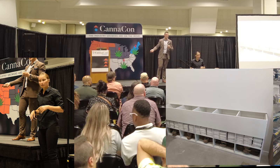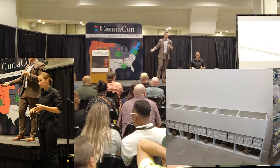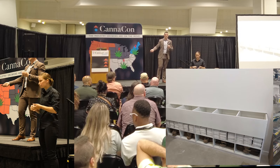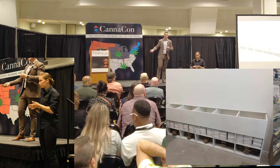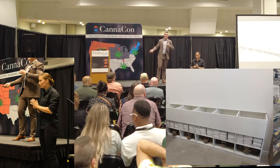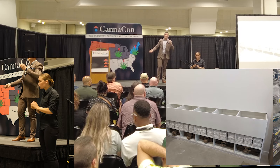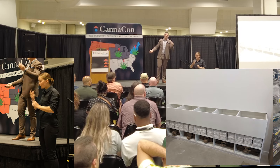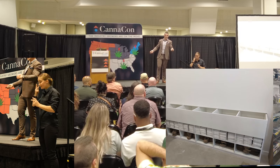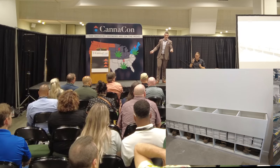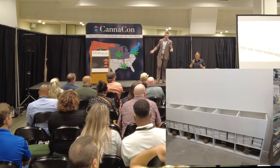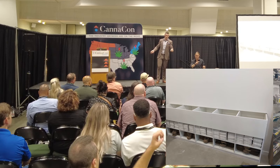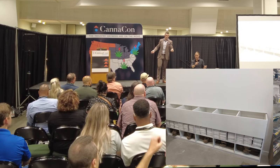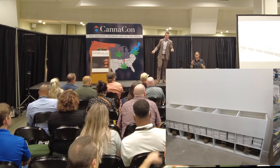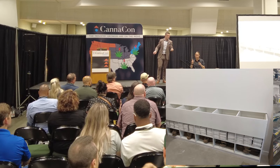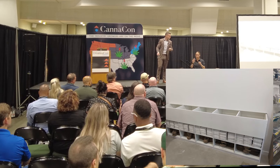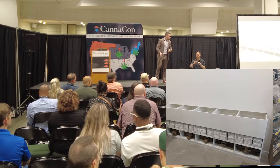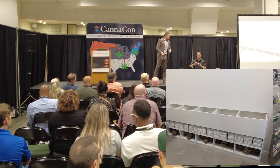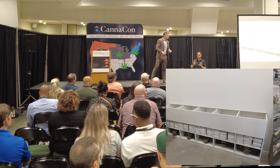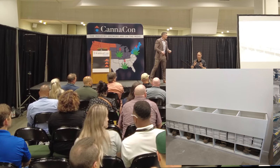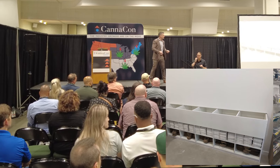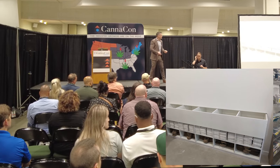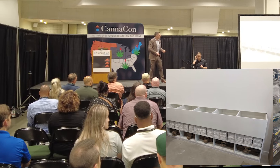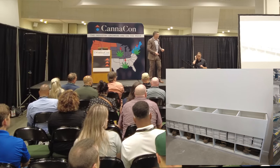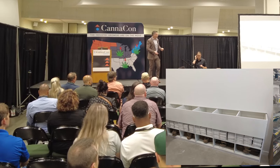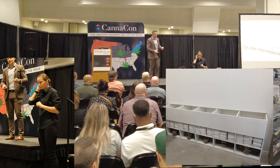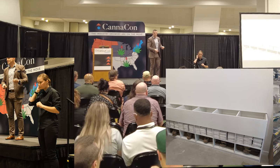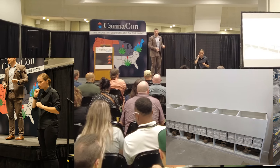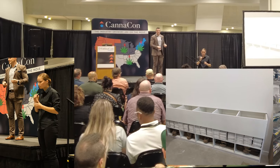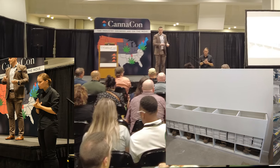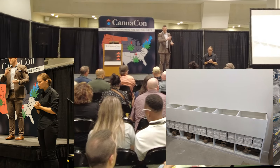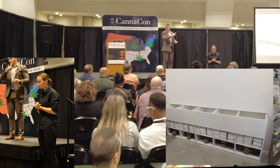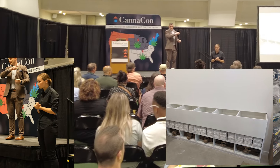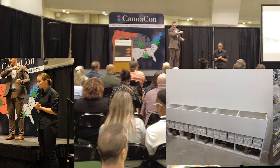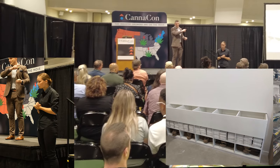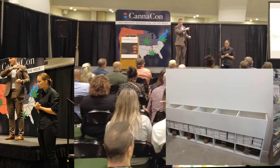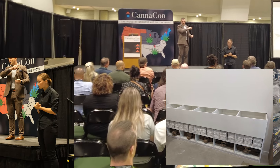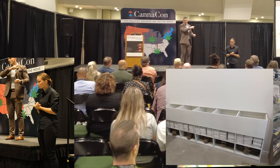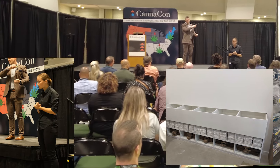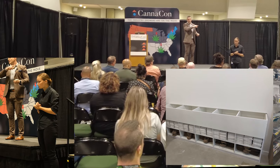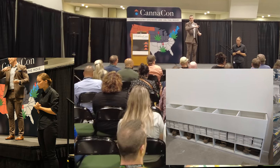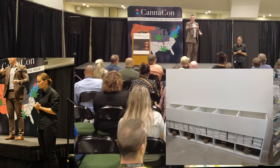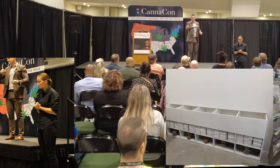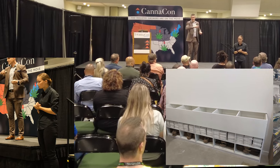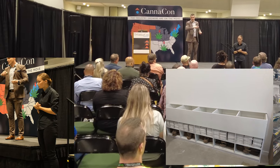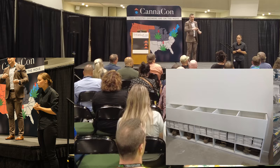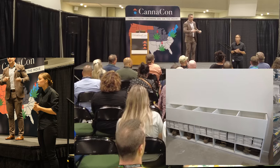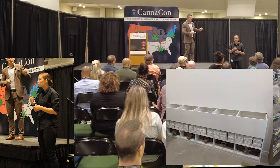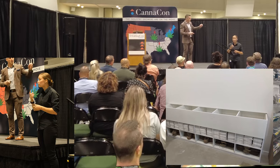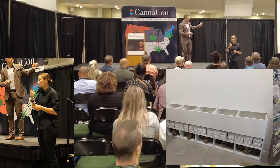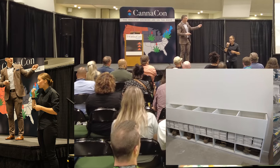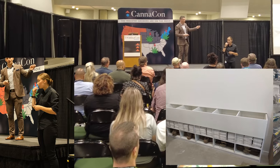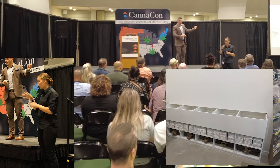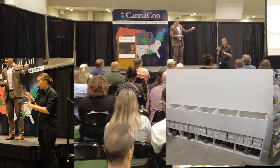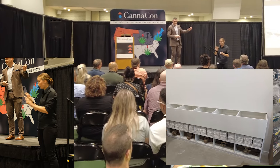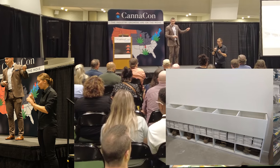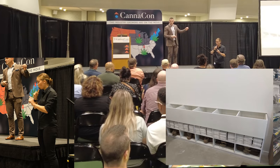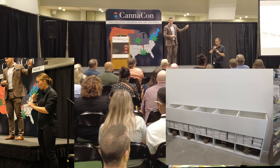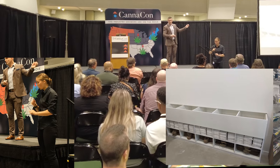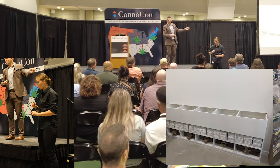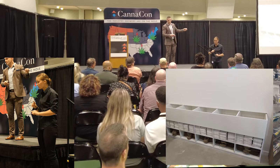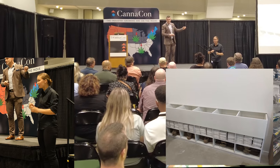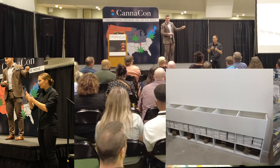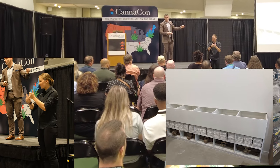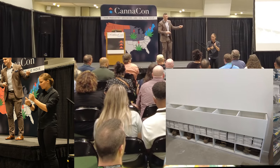retail dispensary to the sales floor. When orders are rung up based on